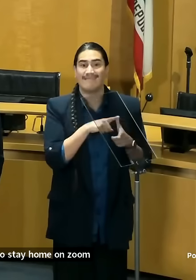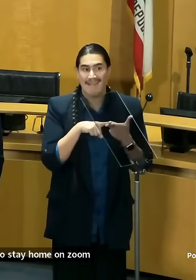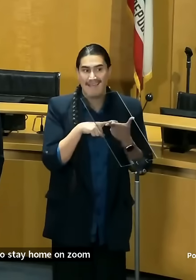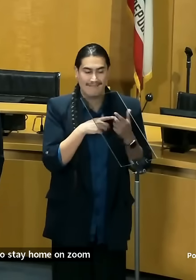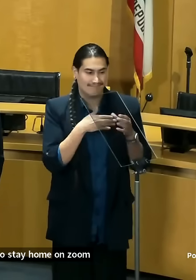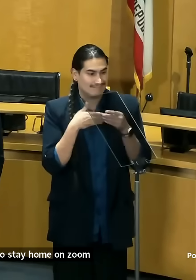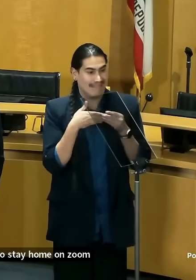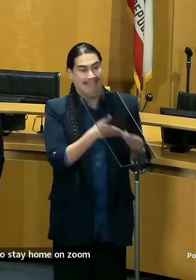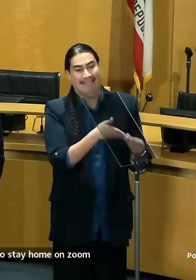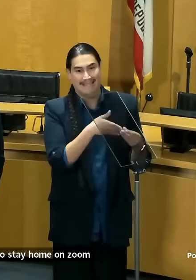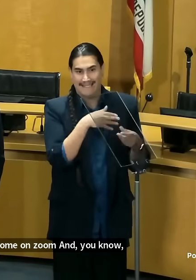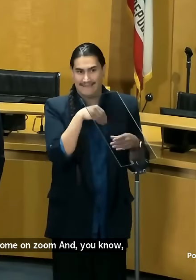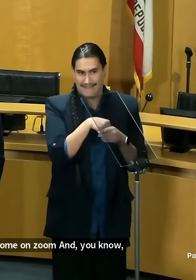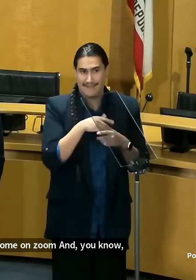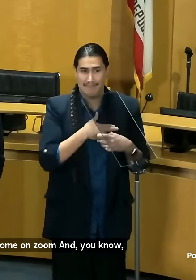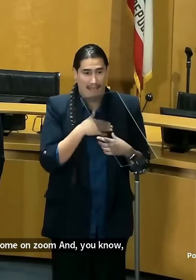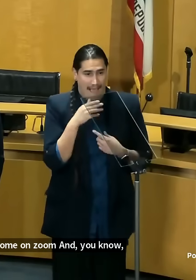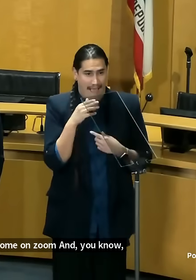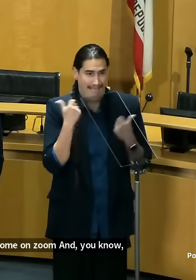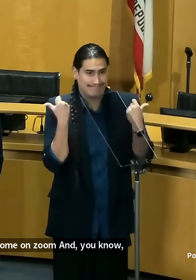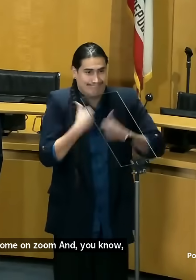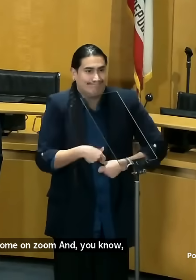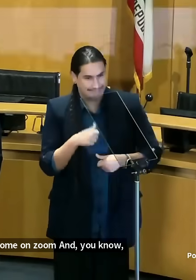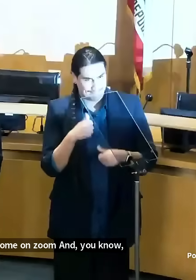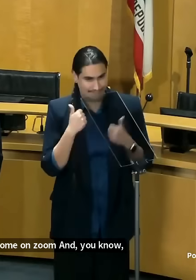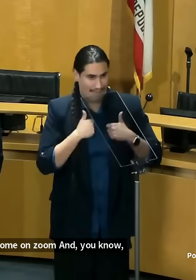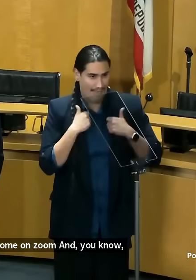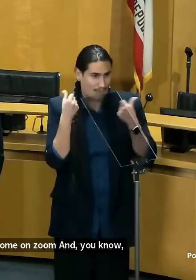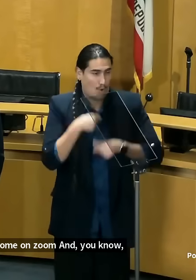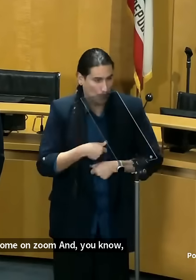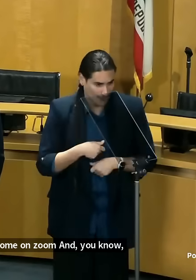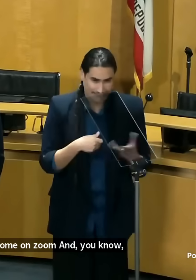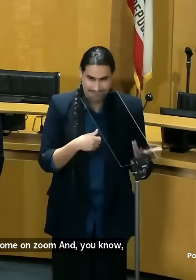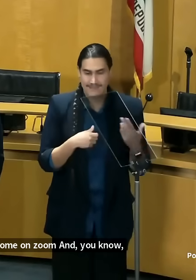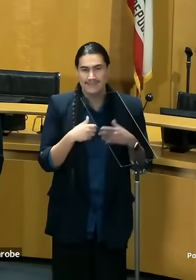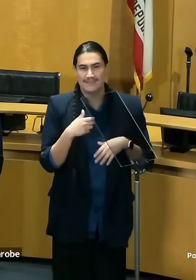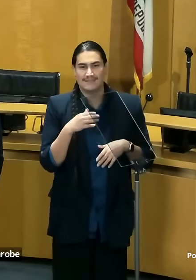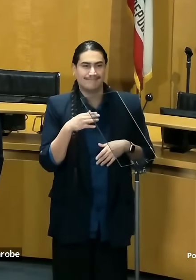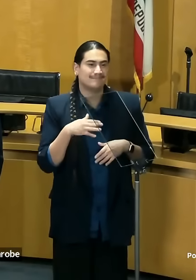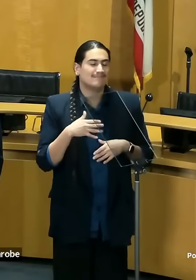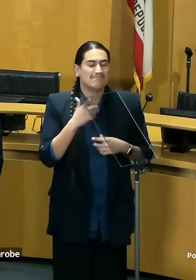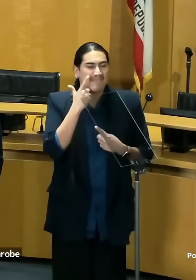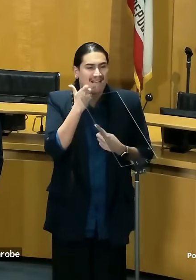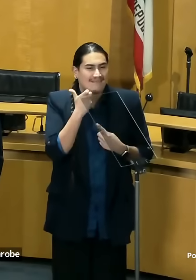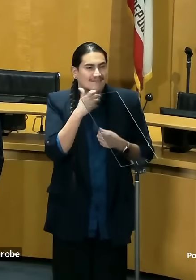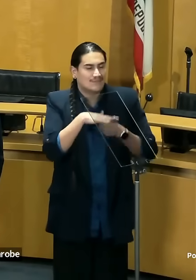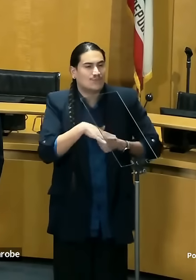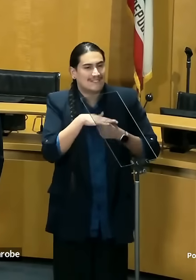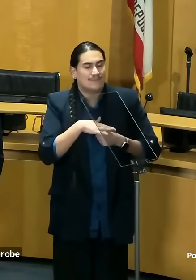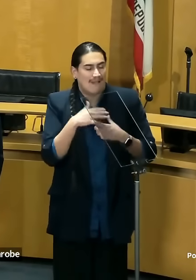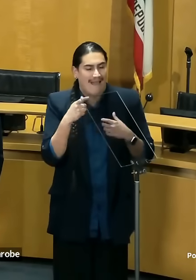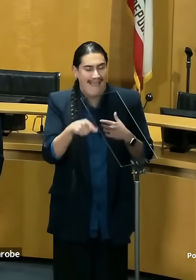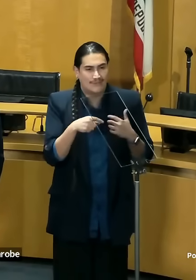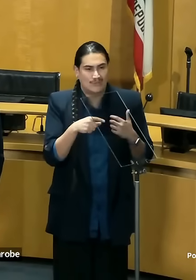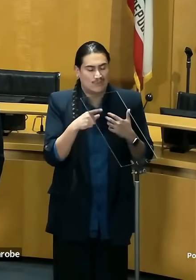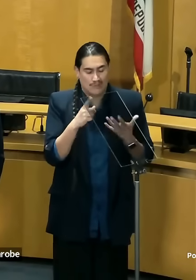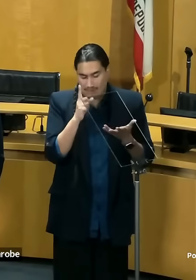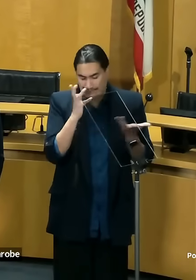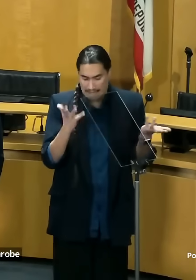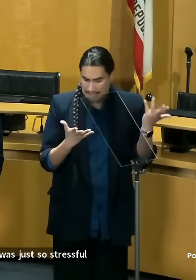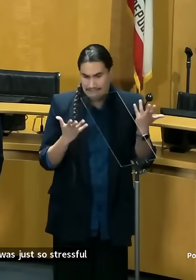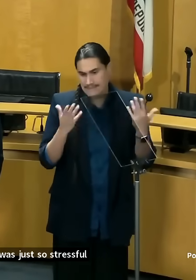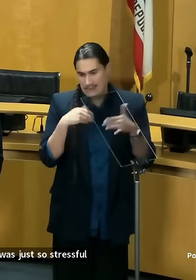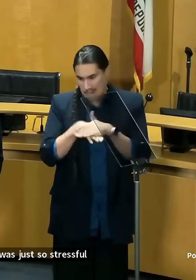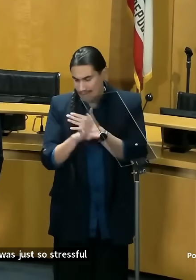lead in my bathrobe because it was just so stressful. and